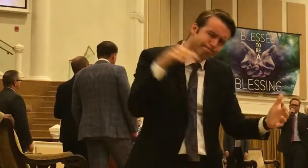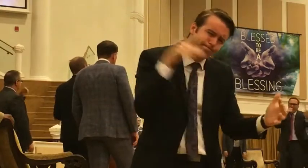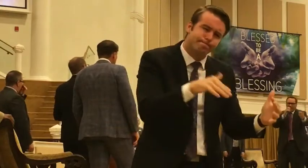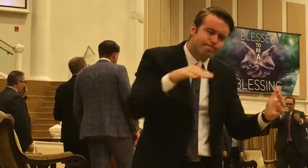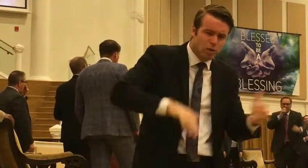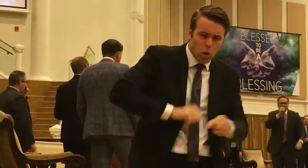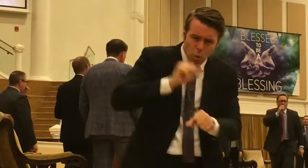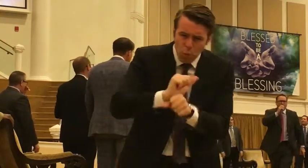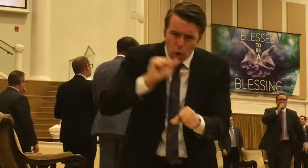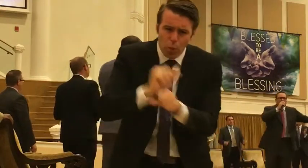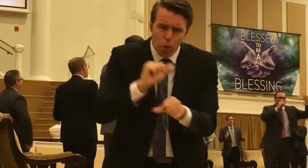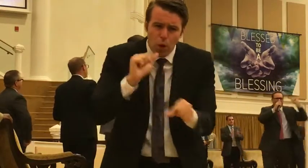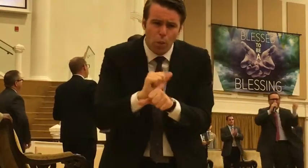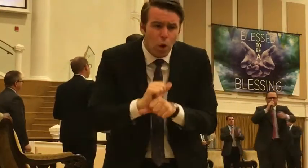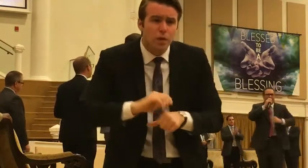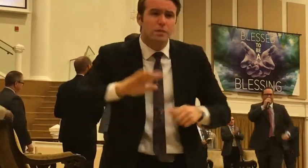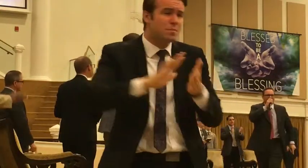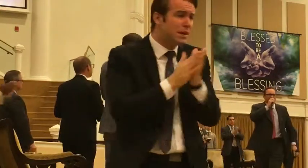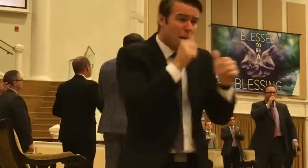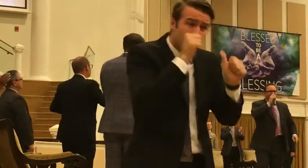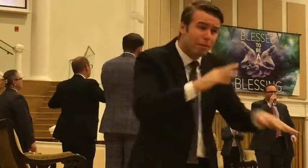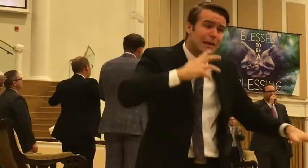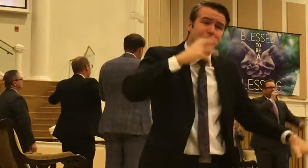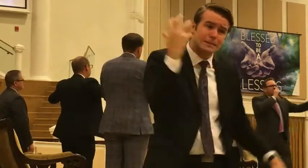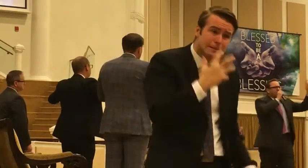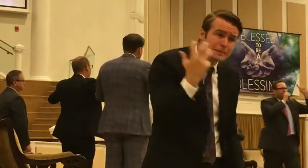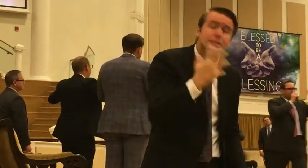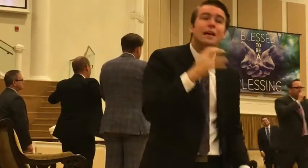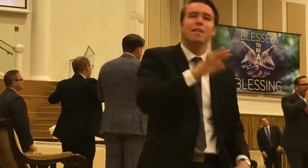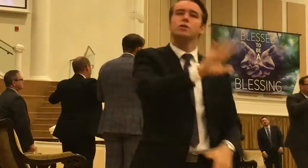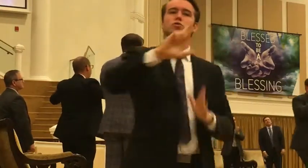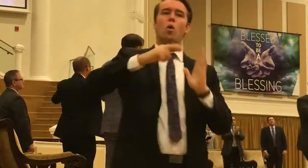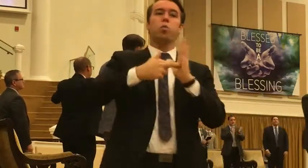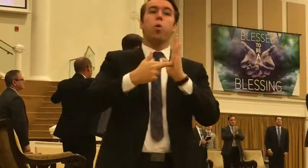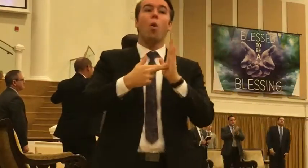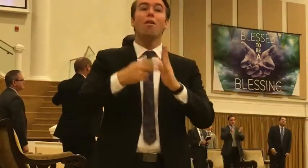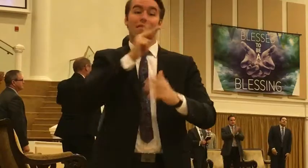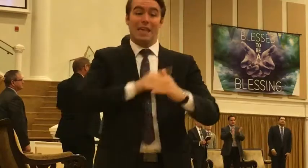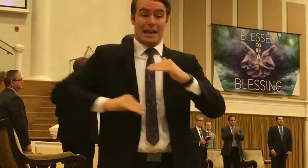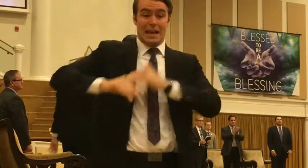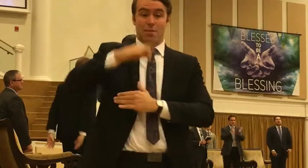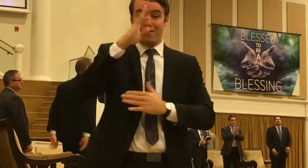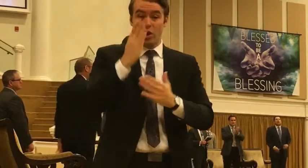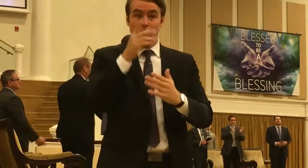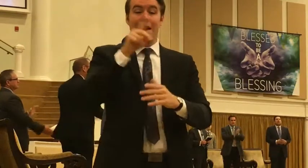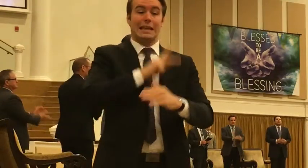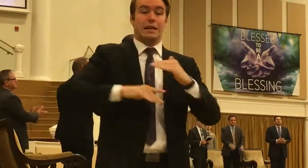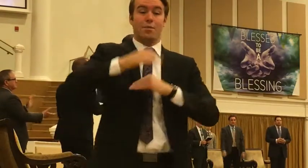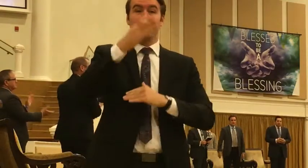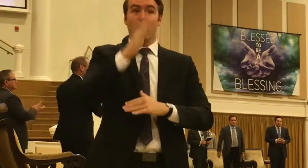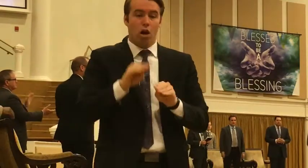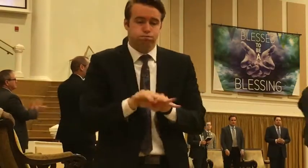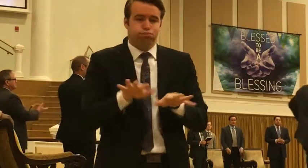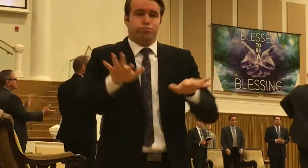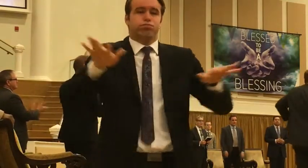to work like you've never worked, to be blessed like you've never been blessed, to expand the kingdom of God in the marketplace.